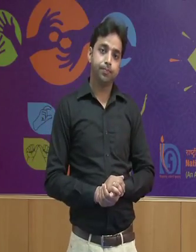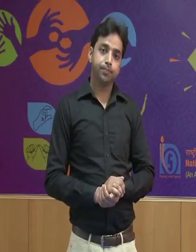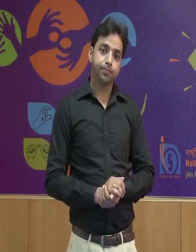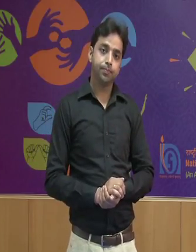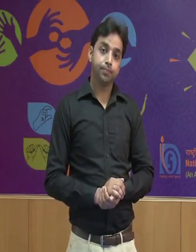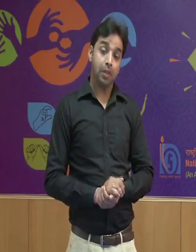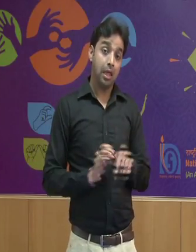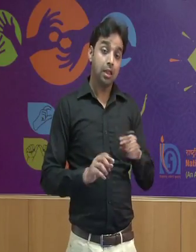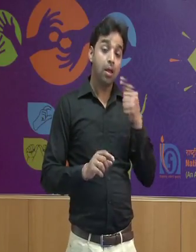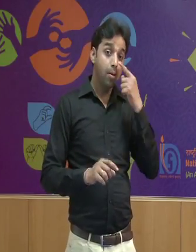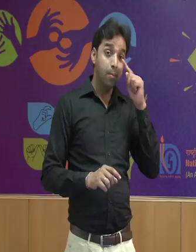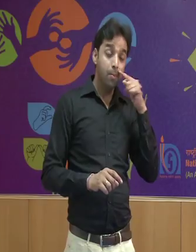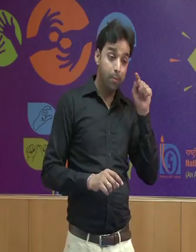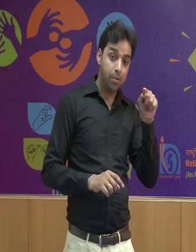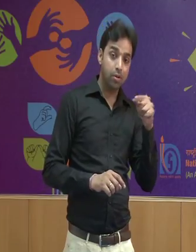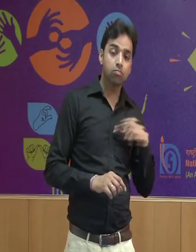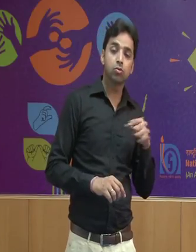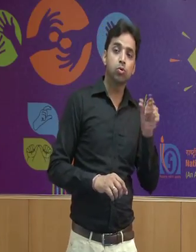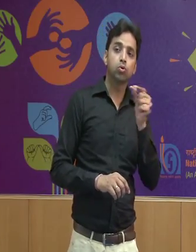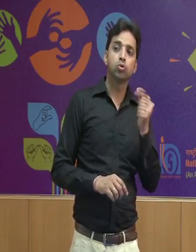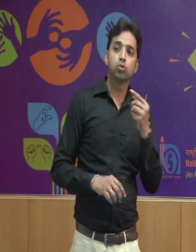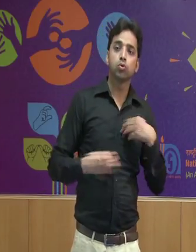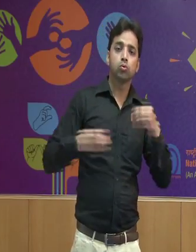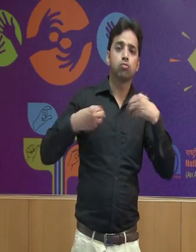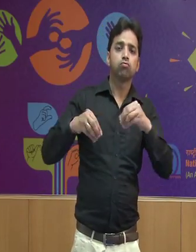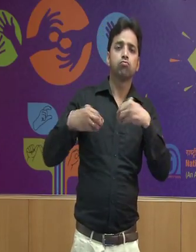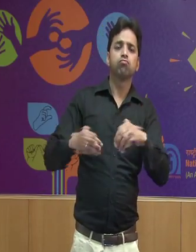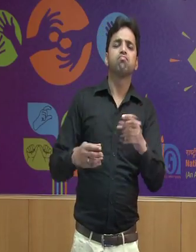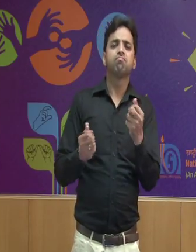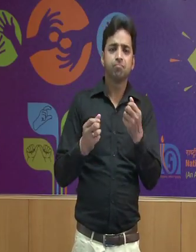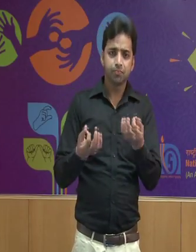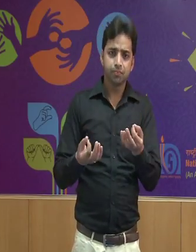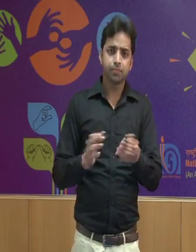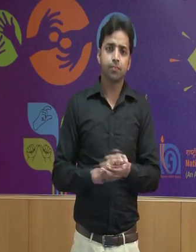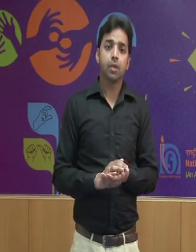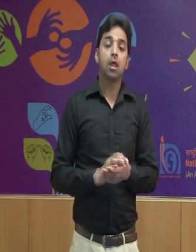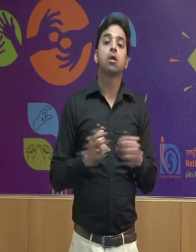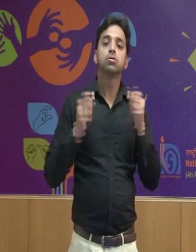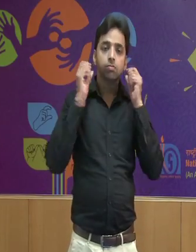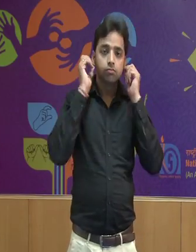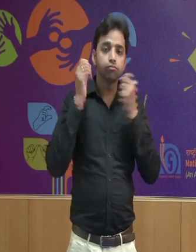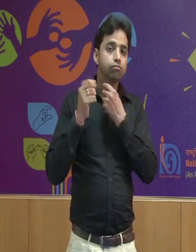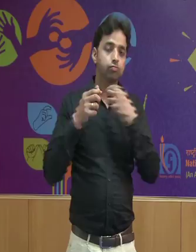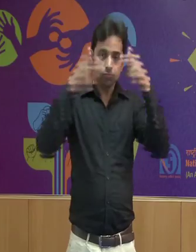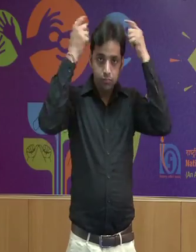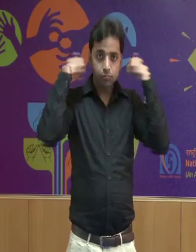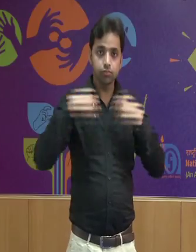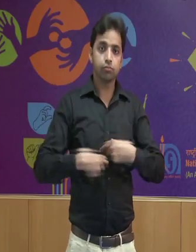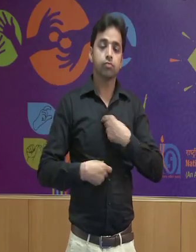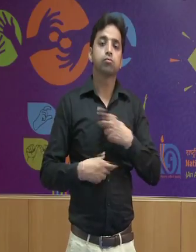The parents used to give their daughter some money, some jewelry, and other gifts